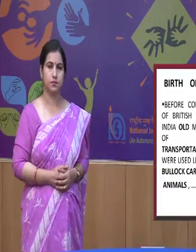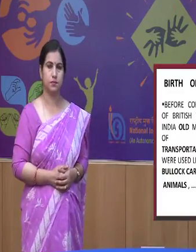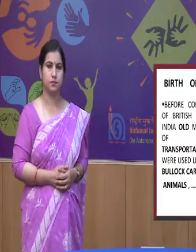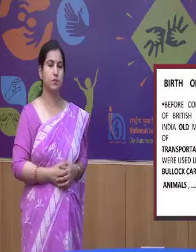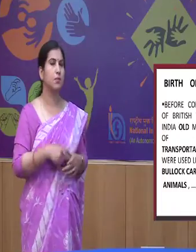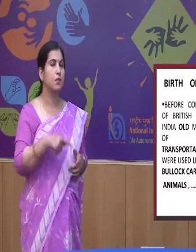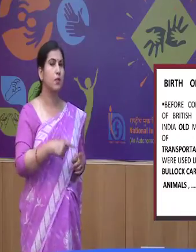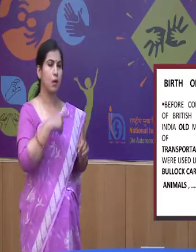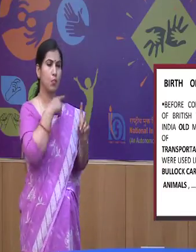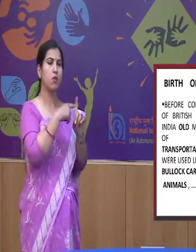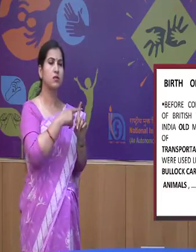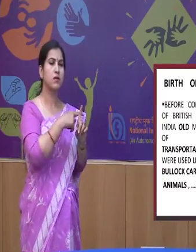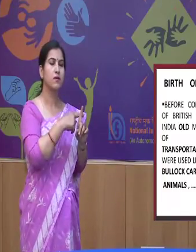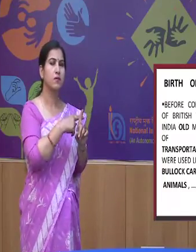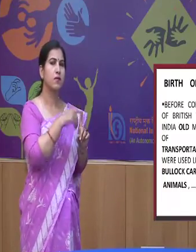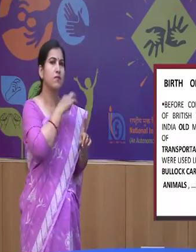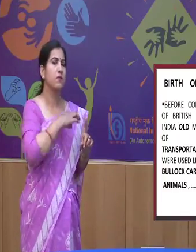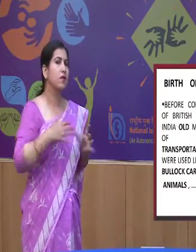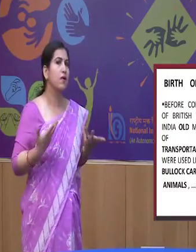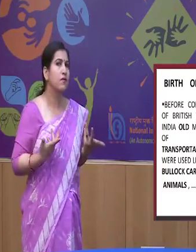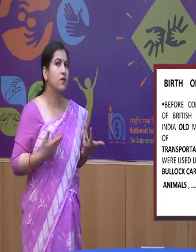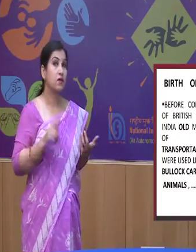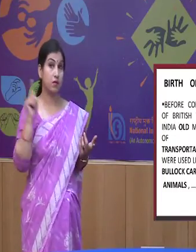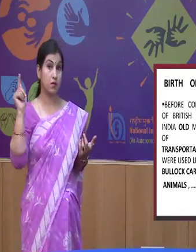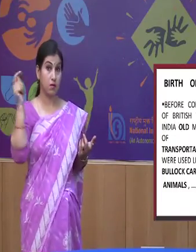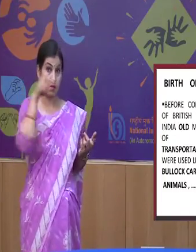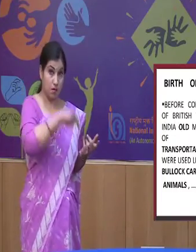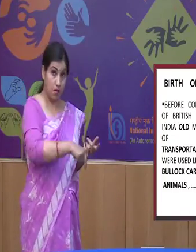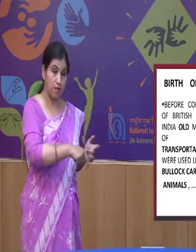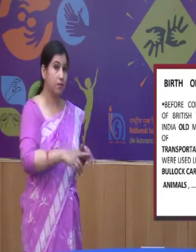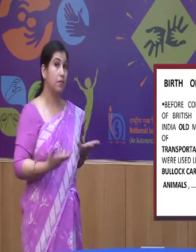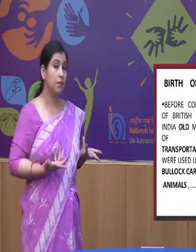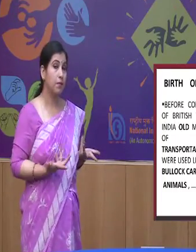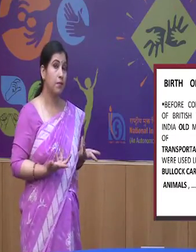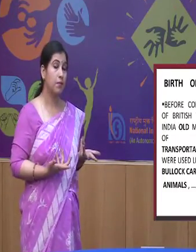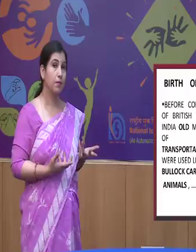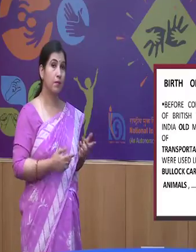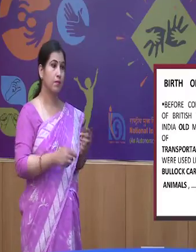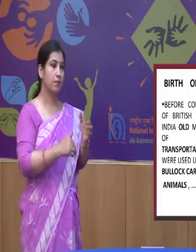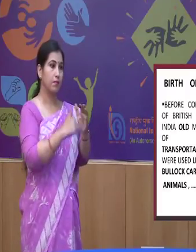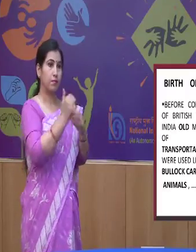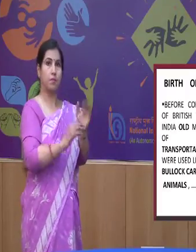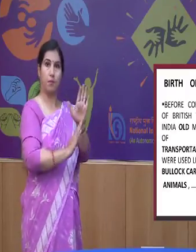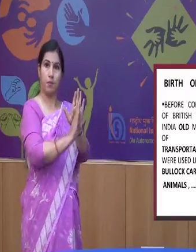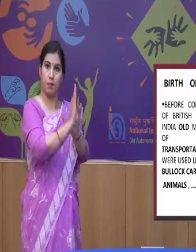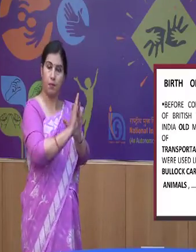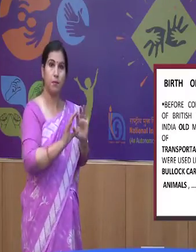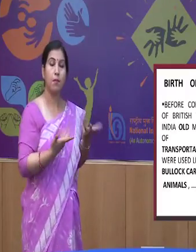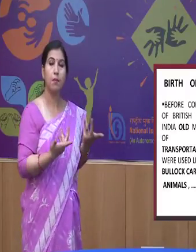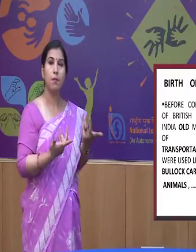The biggest positive result of the British economic policies was the development of means